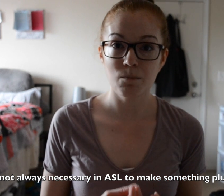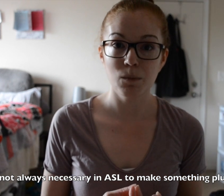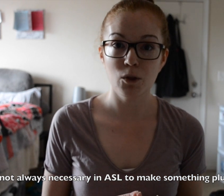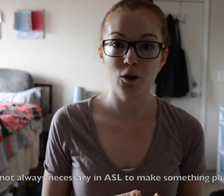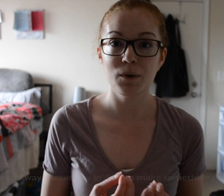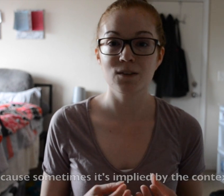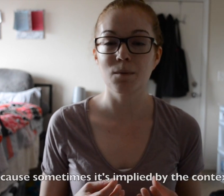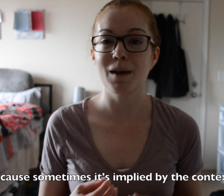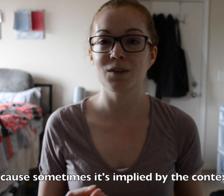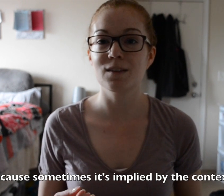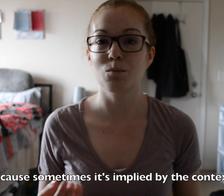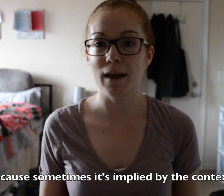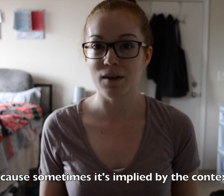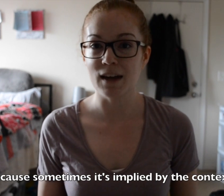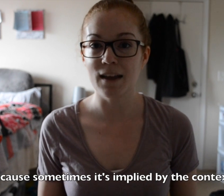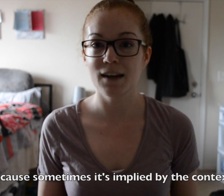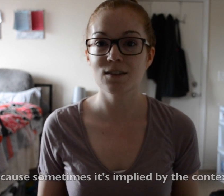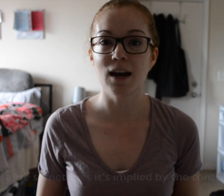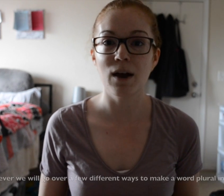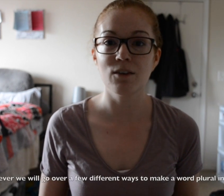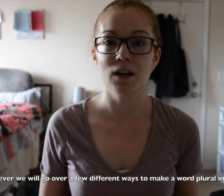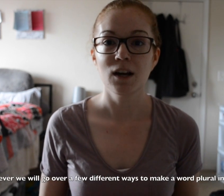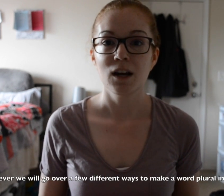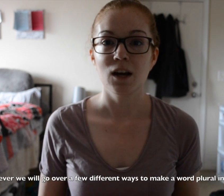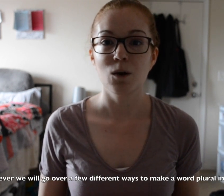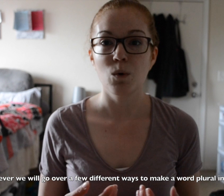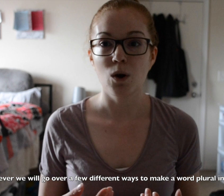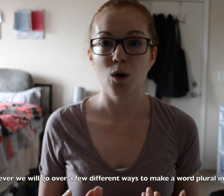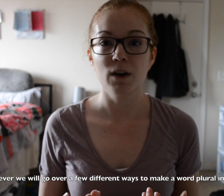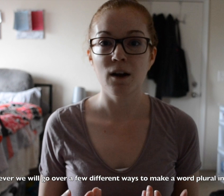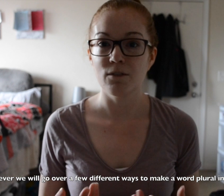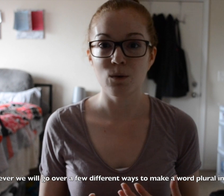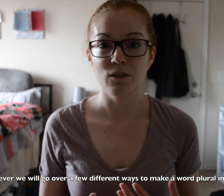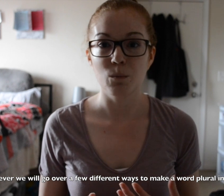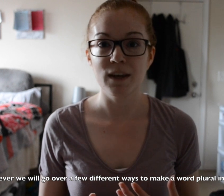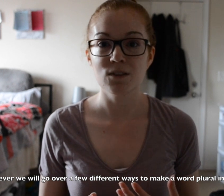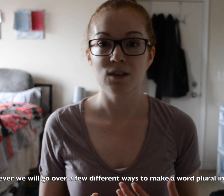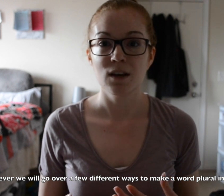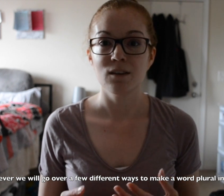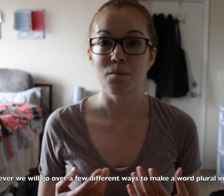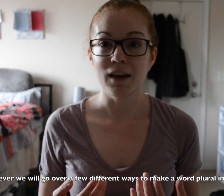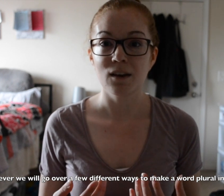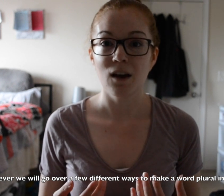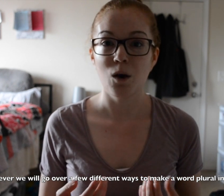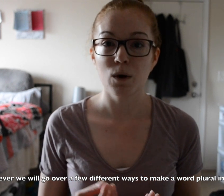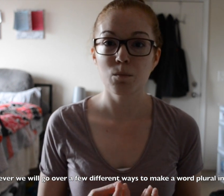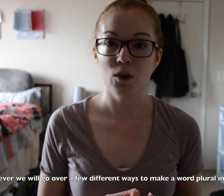something plural because sometimes it's implied by the context. However, we'll go over a few different ways to make a word plural